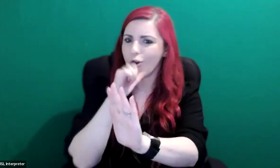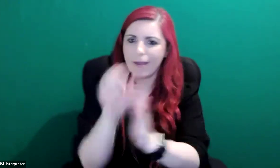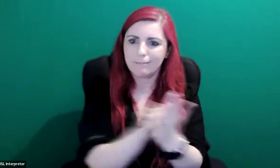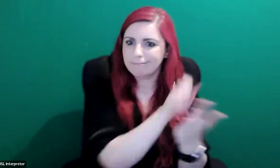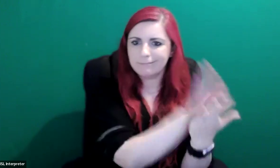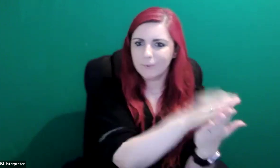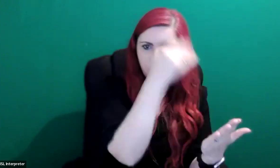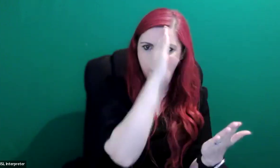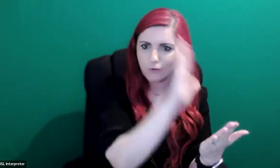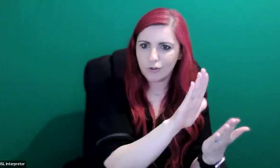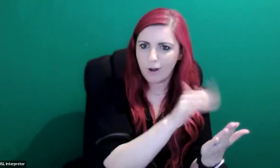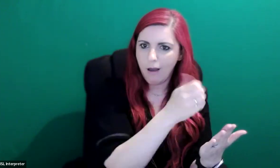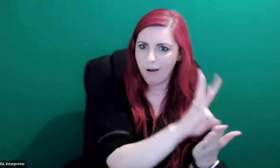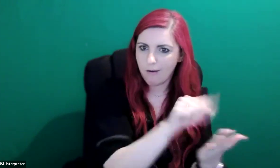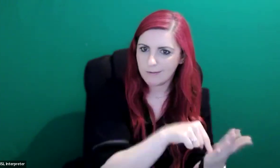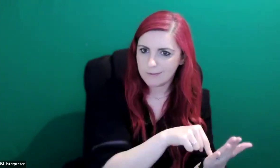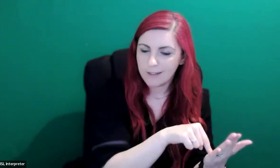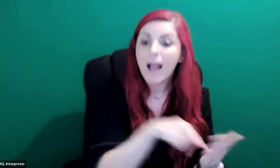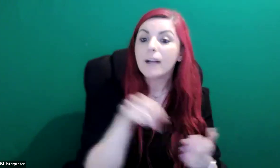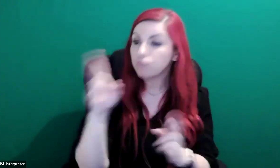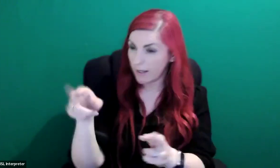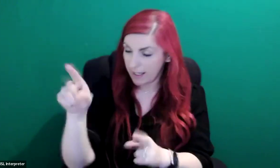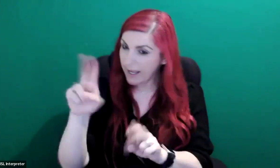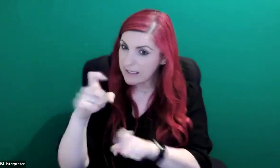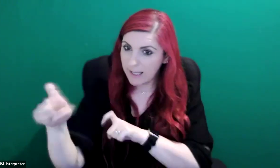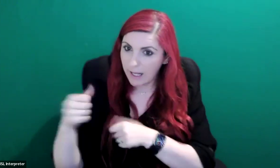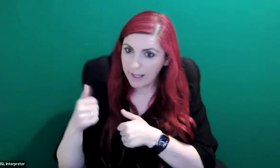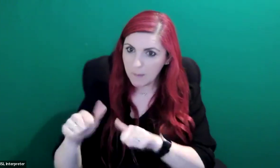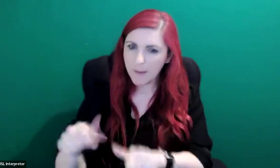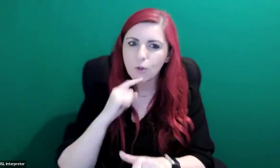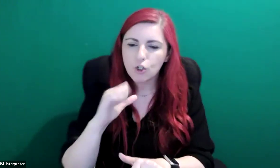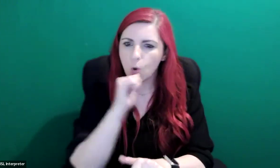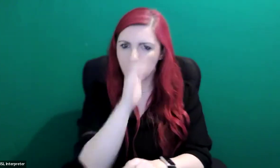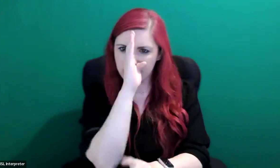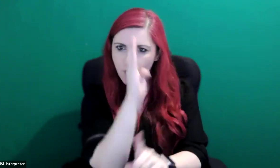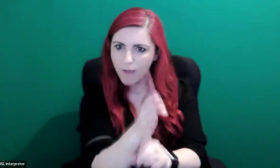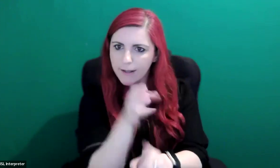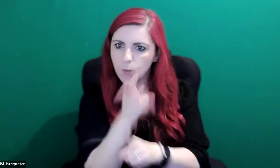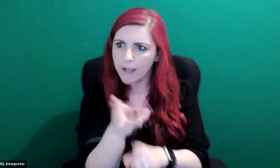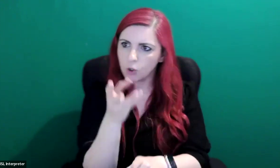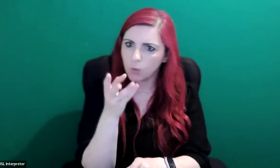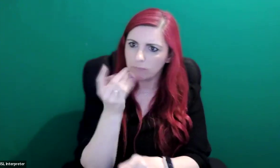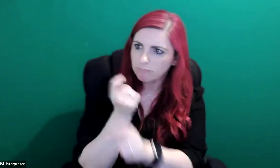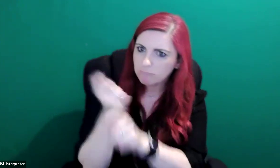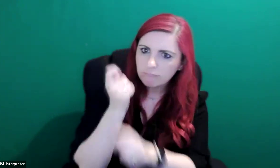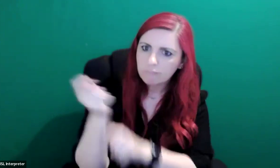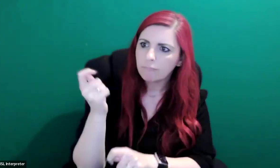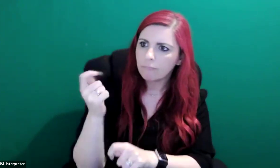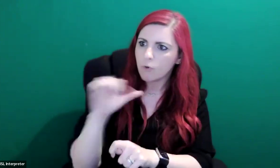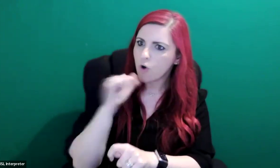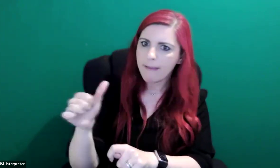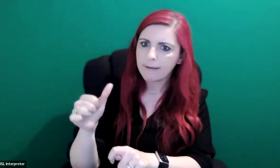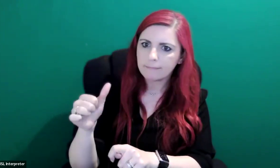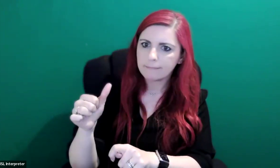does involve implementing it in Ireland, there is no direct route in Ireland for people to claim that the state has violated the